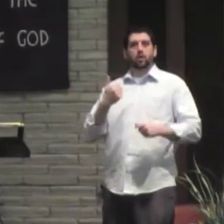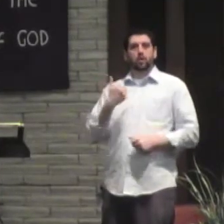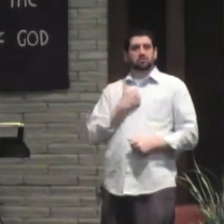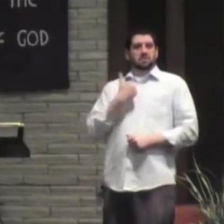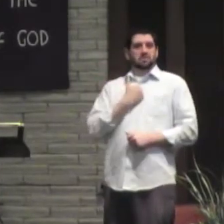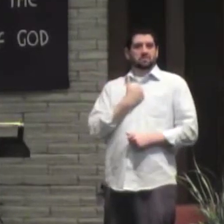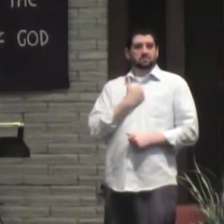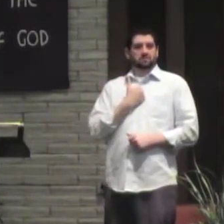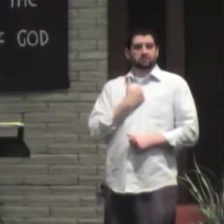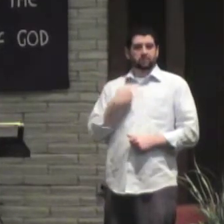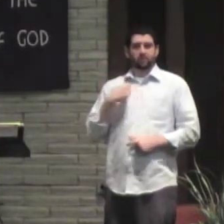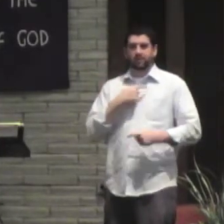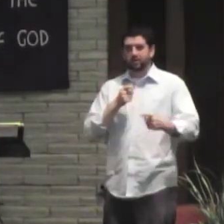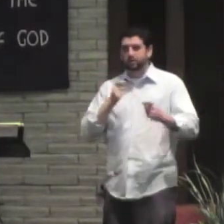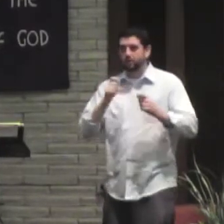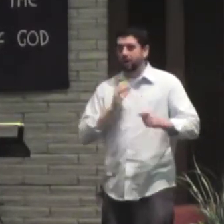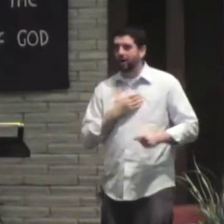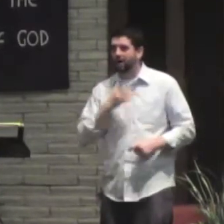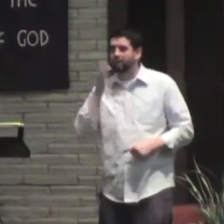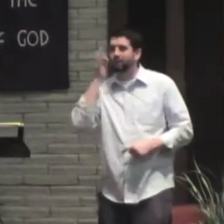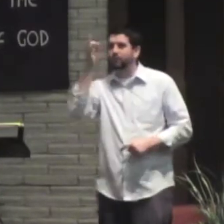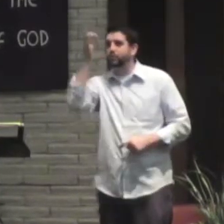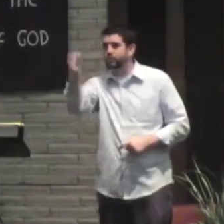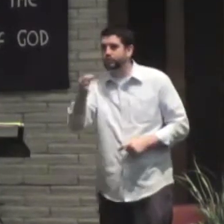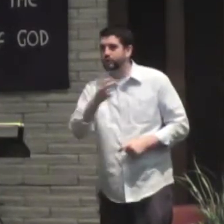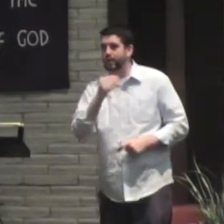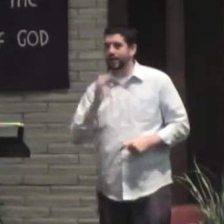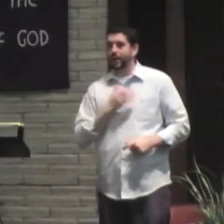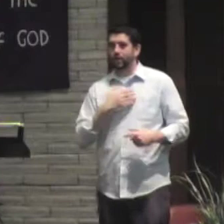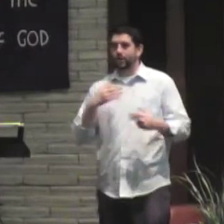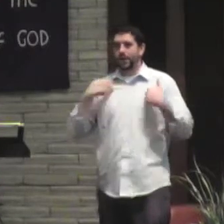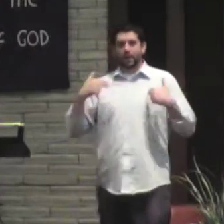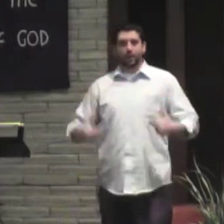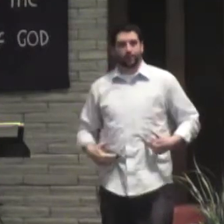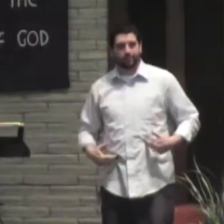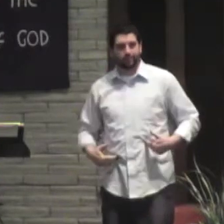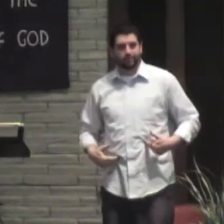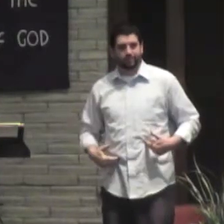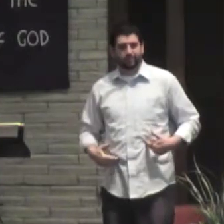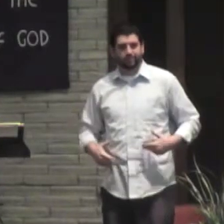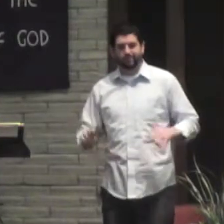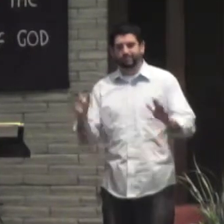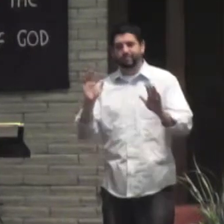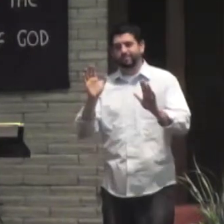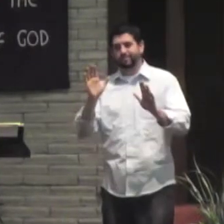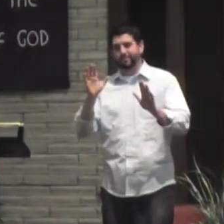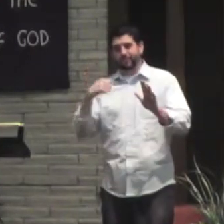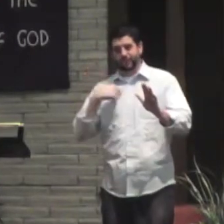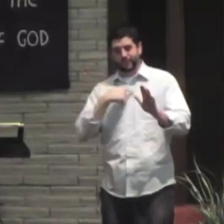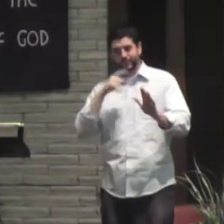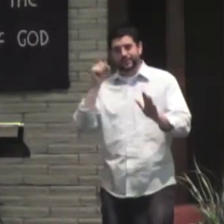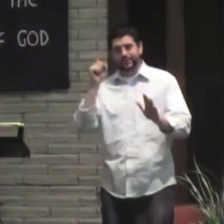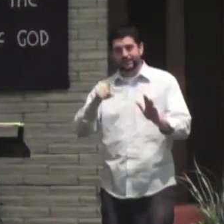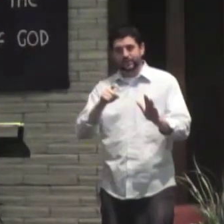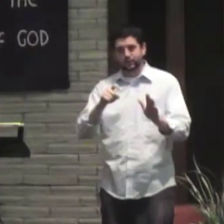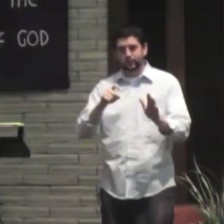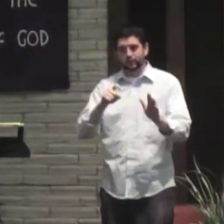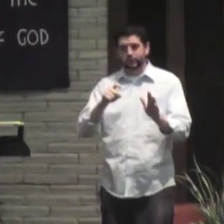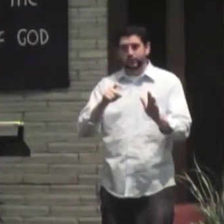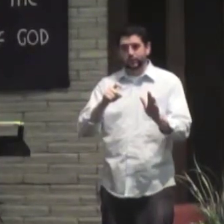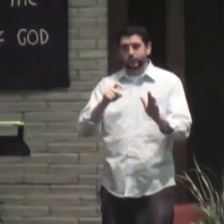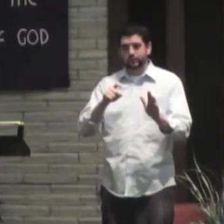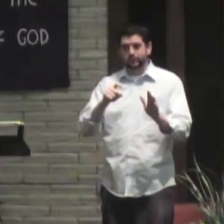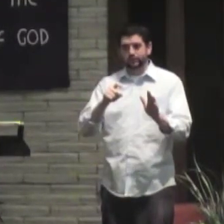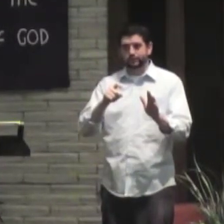and our well-being. And this is why we need to repent of our pride.